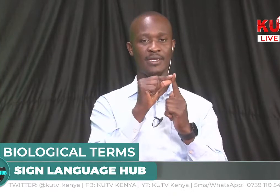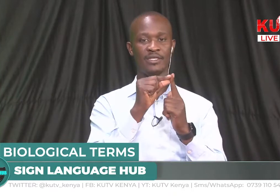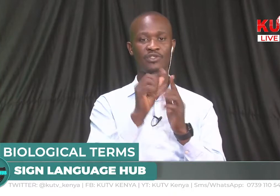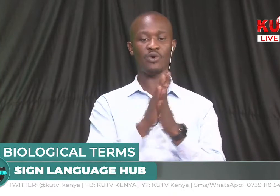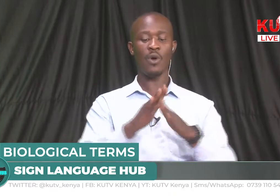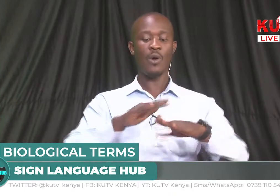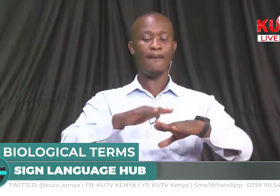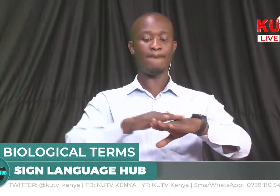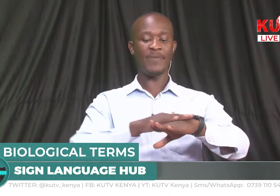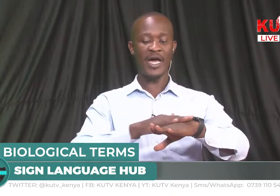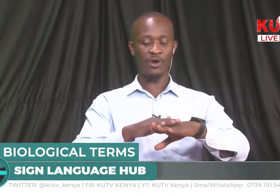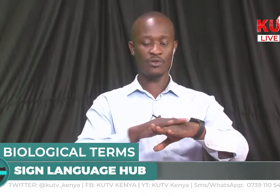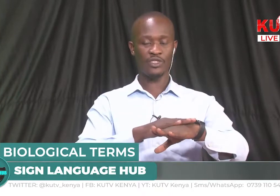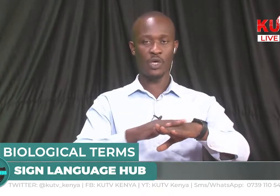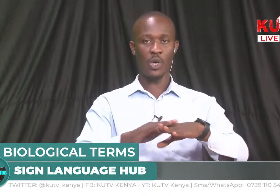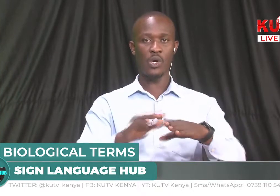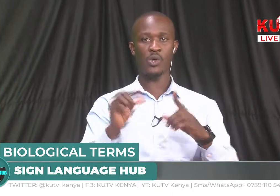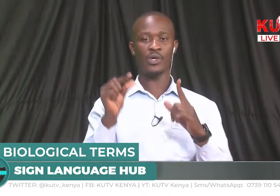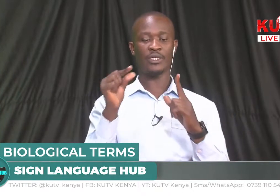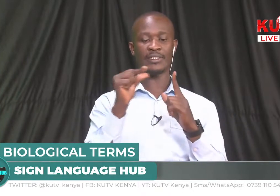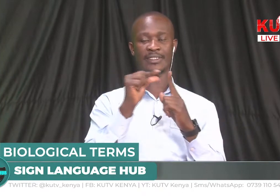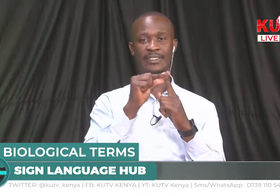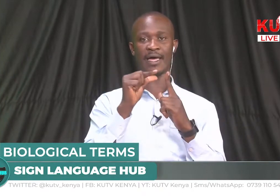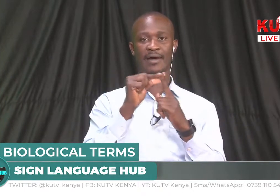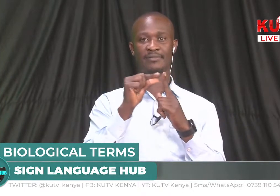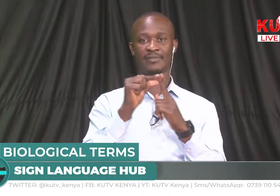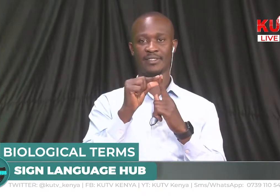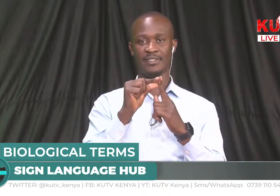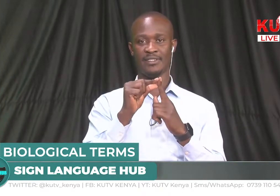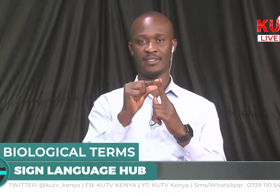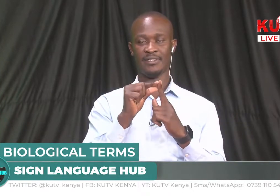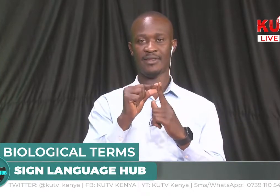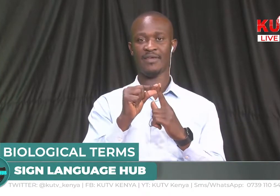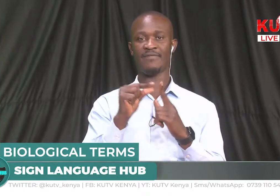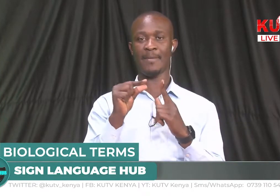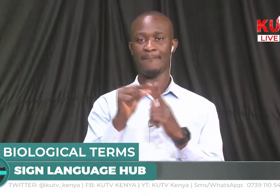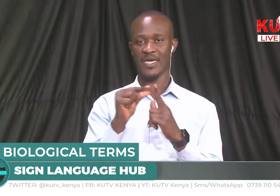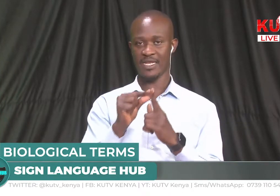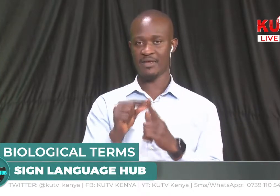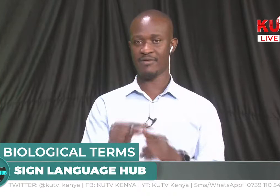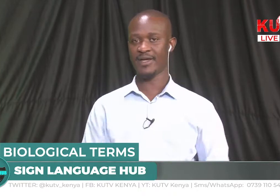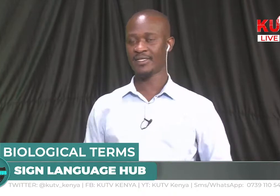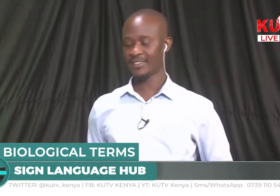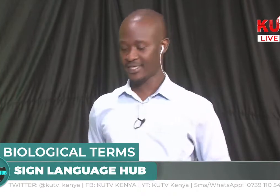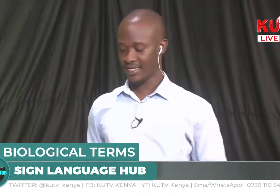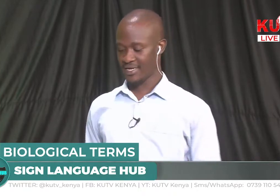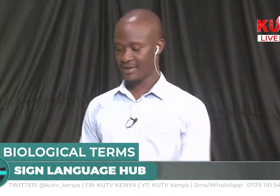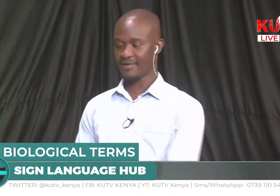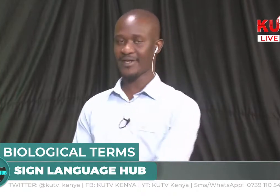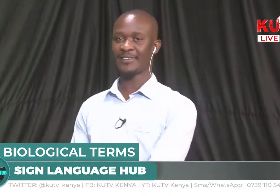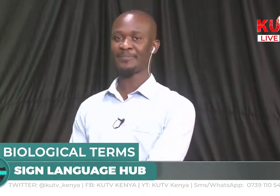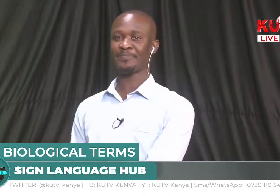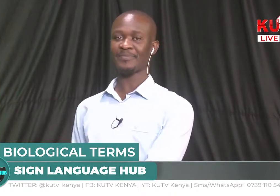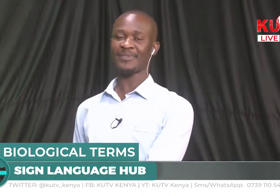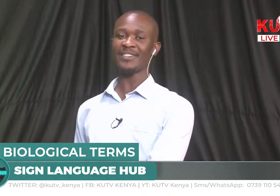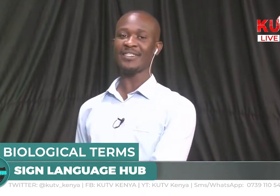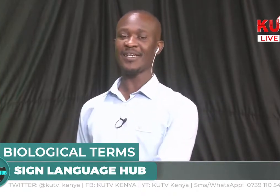So biological terms, if there are many, all right? All right, that's